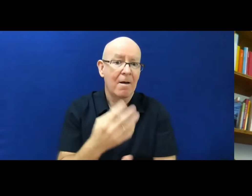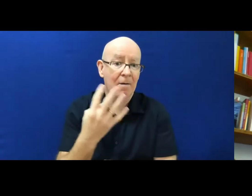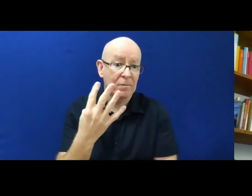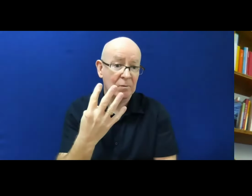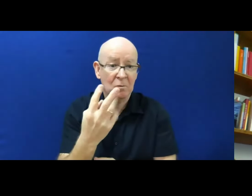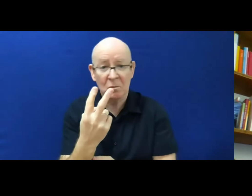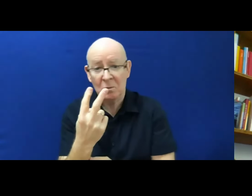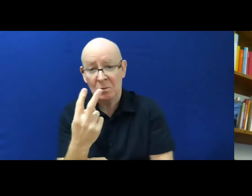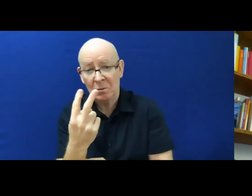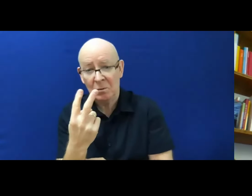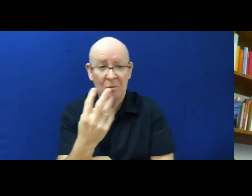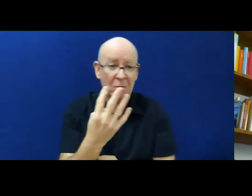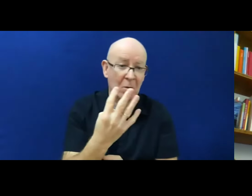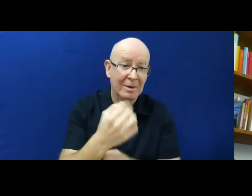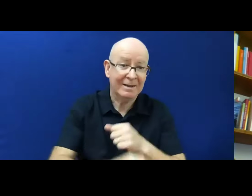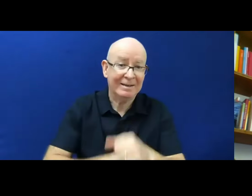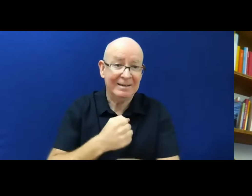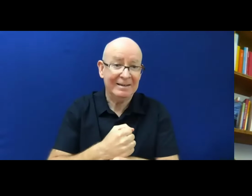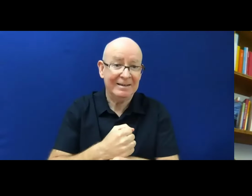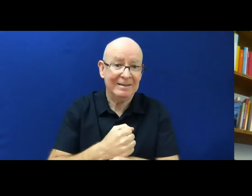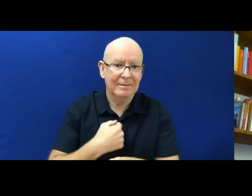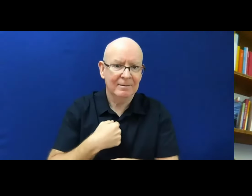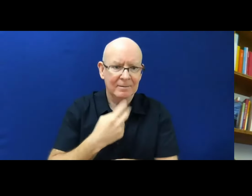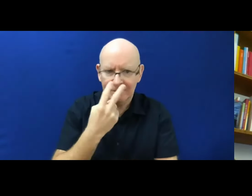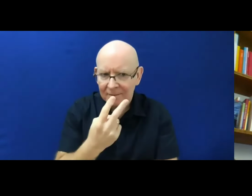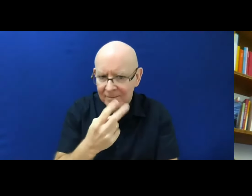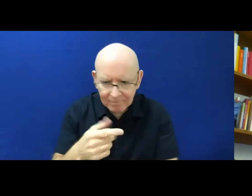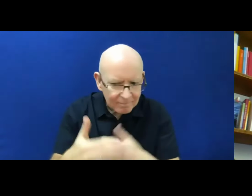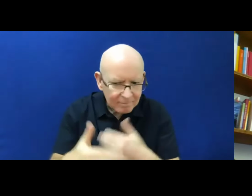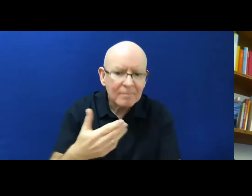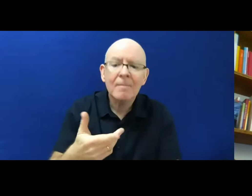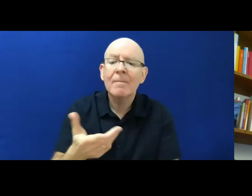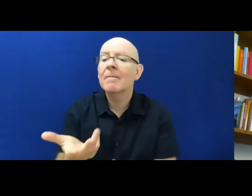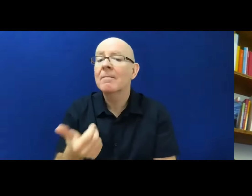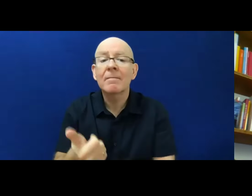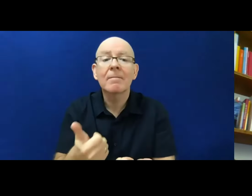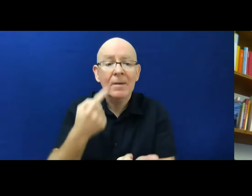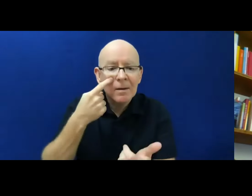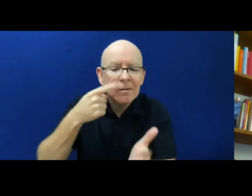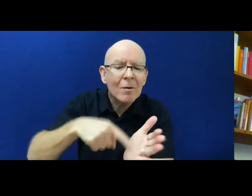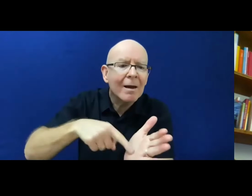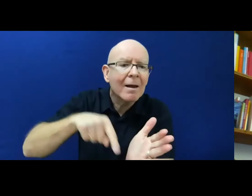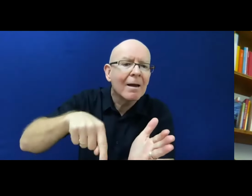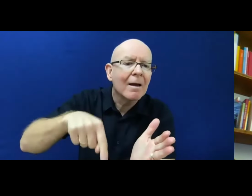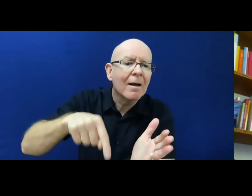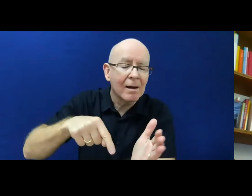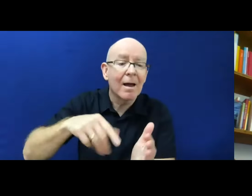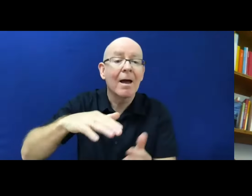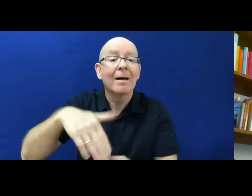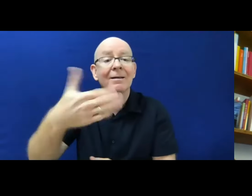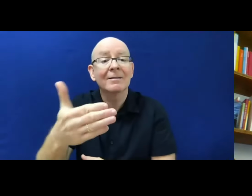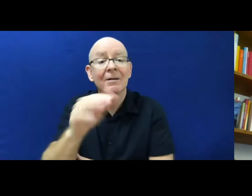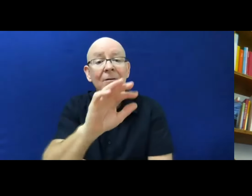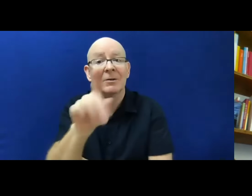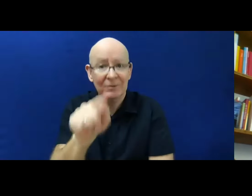policy perspective? Well, I'm not sure if I can answer this from a policy